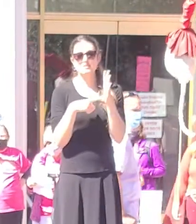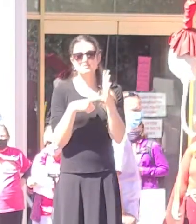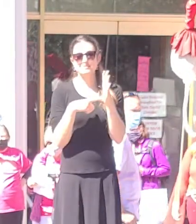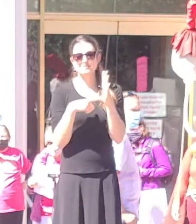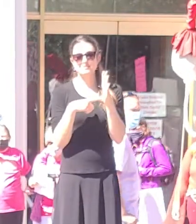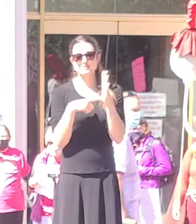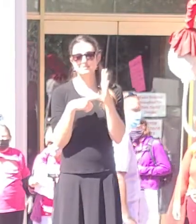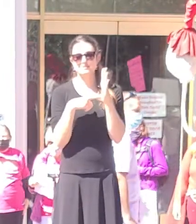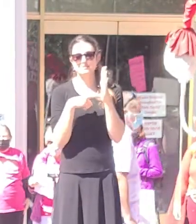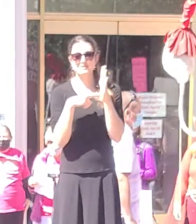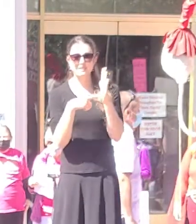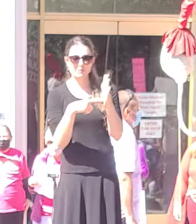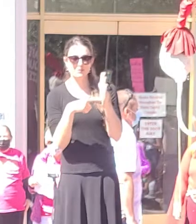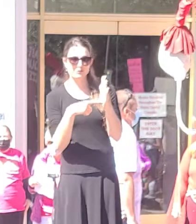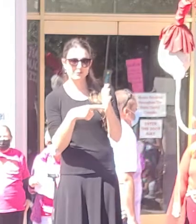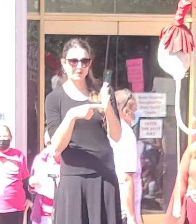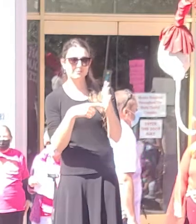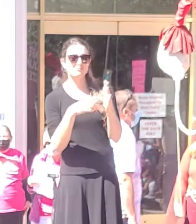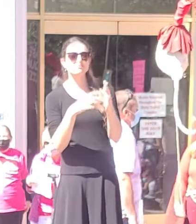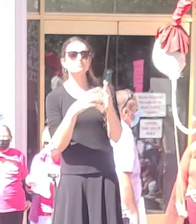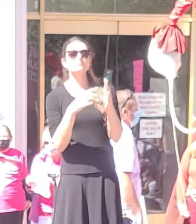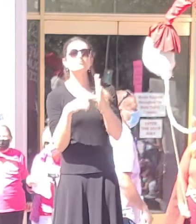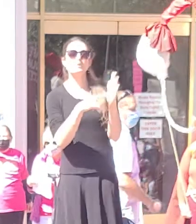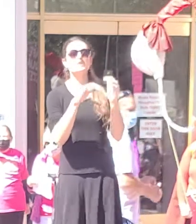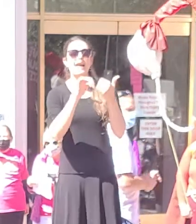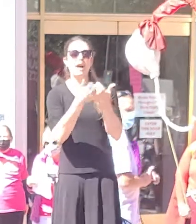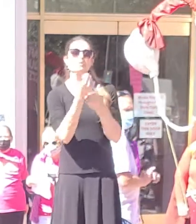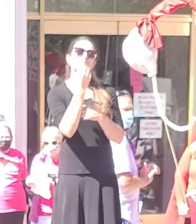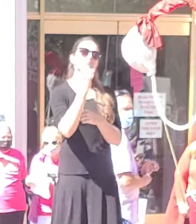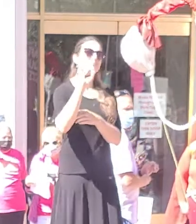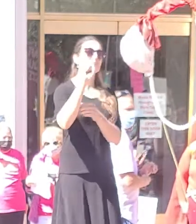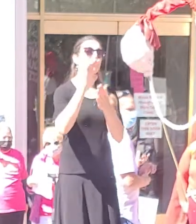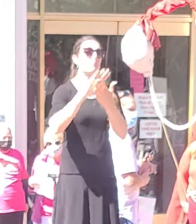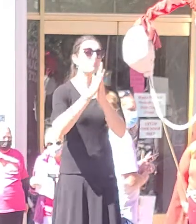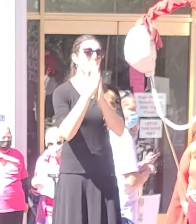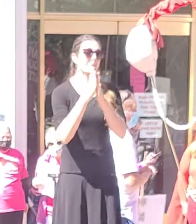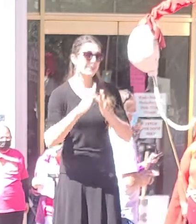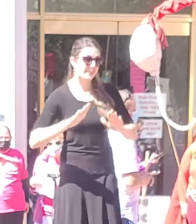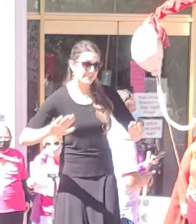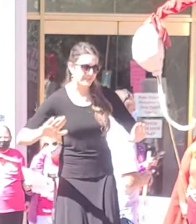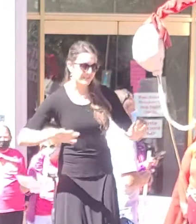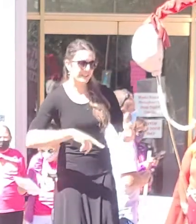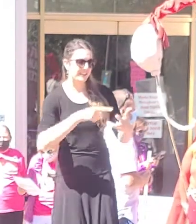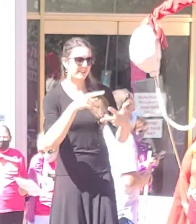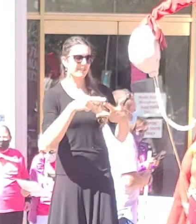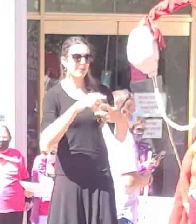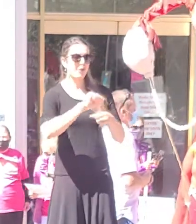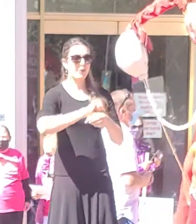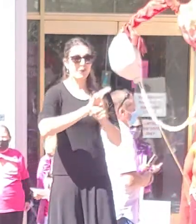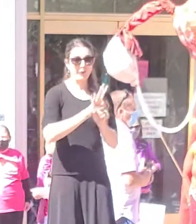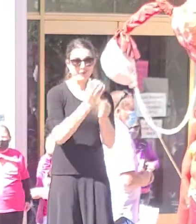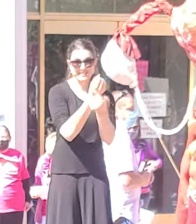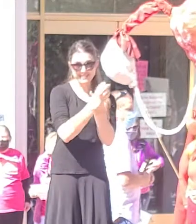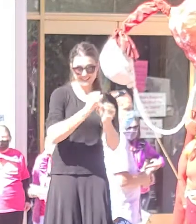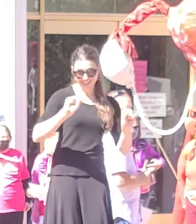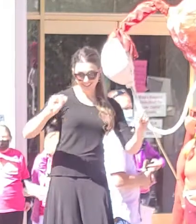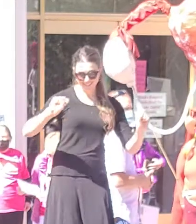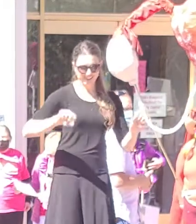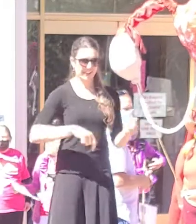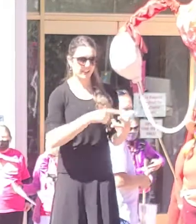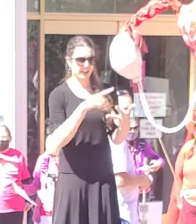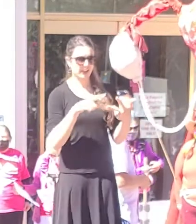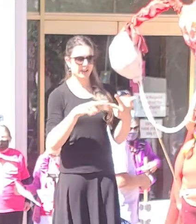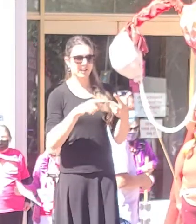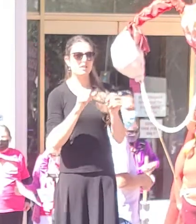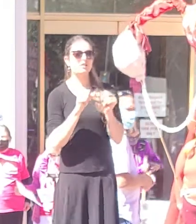demonstrating peacefully, COVID safely, and making sure that we continue to fight